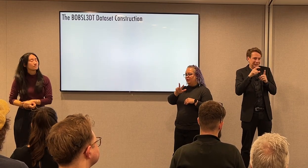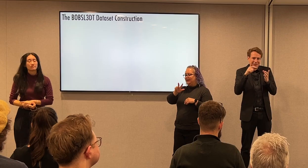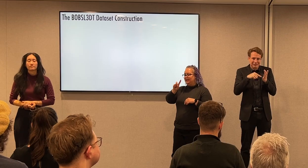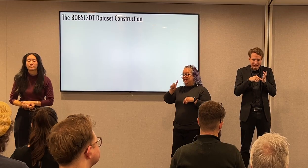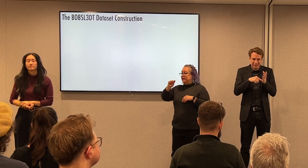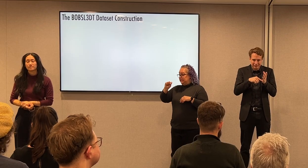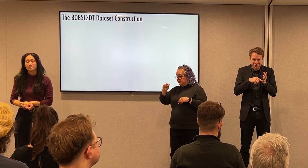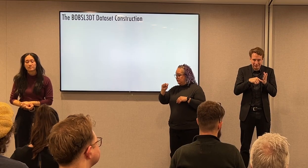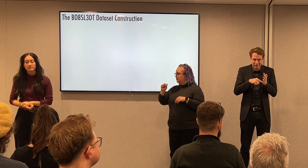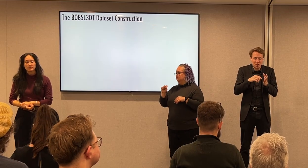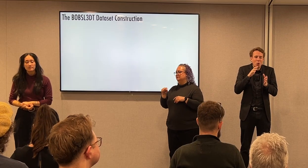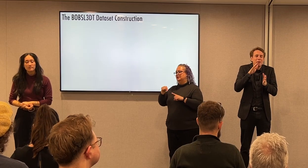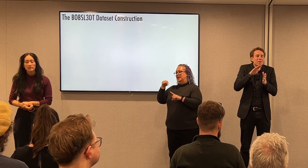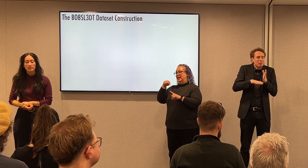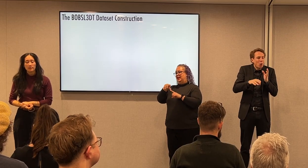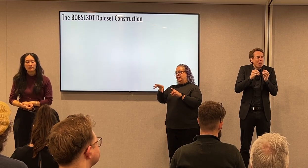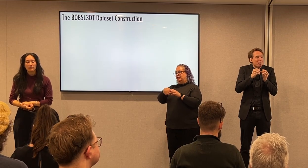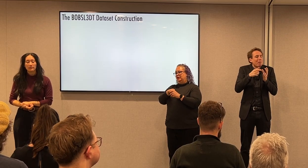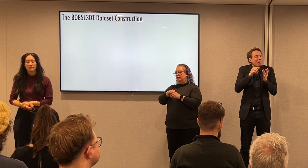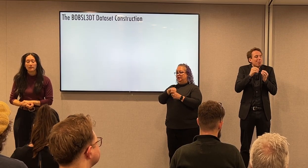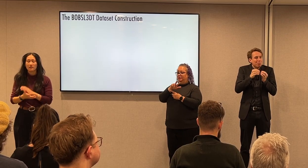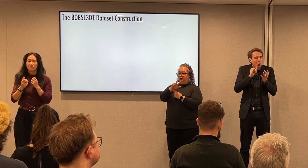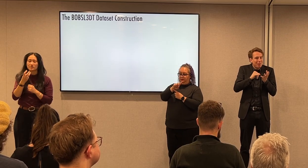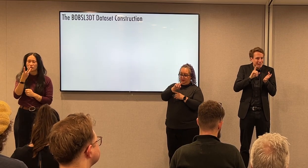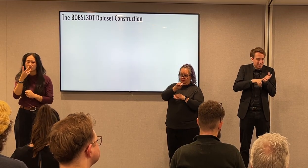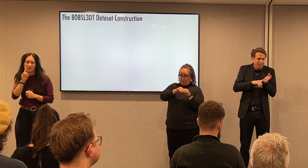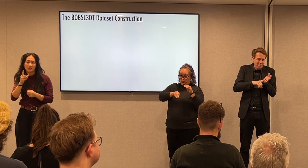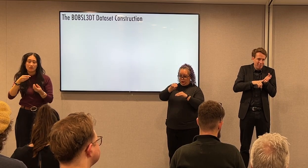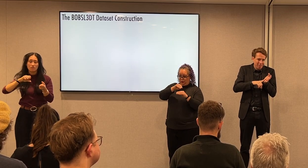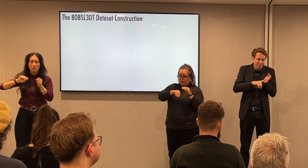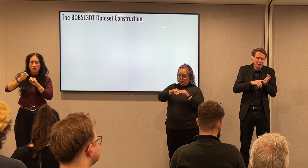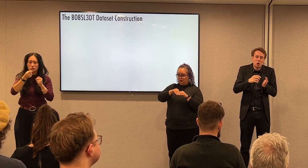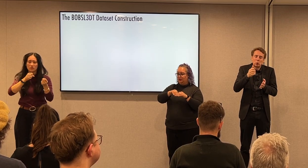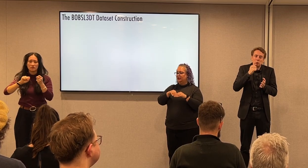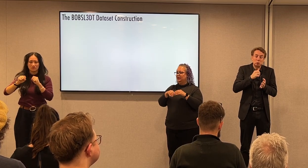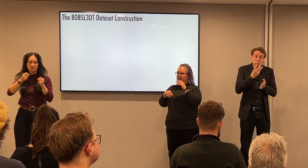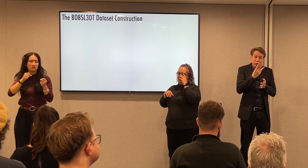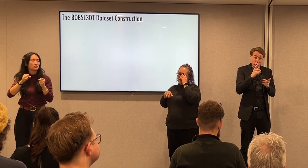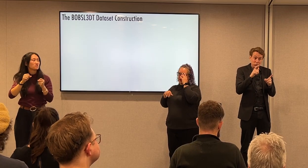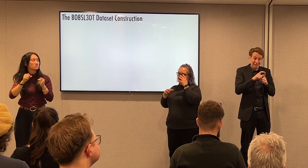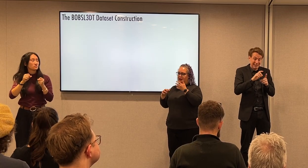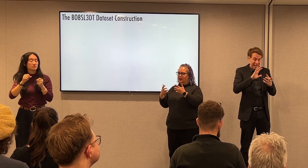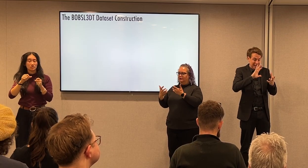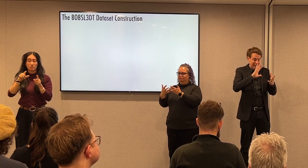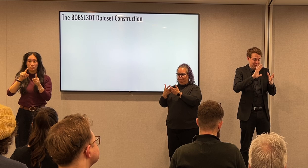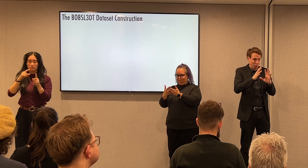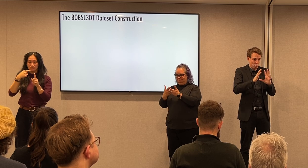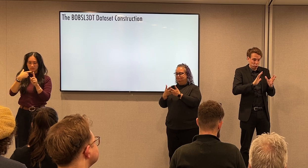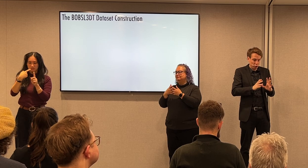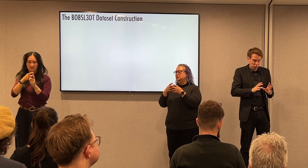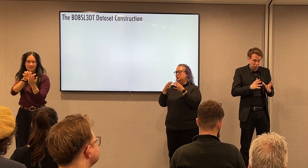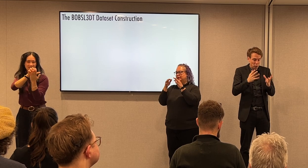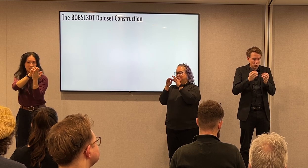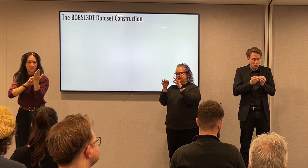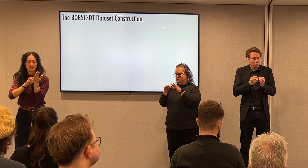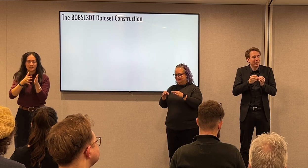set including 3D motion associated with text description.